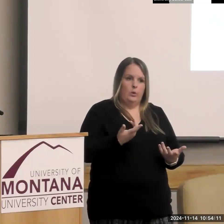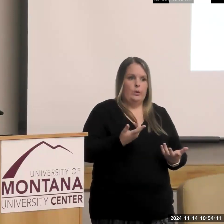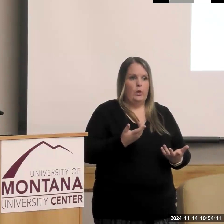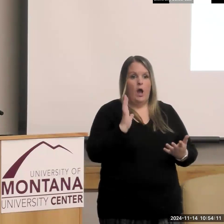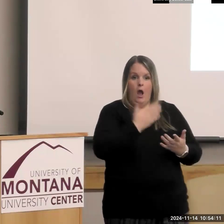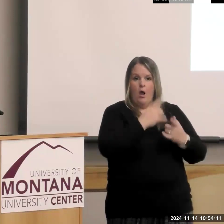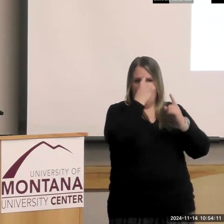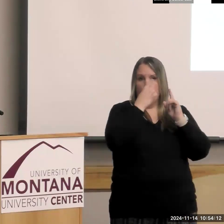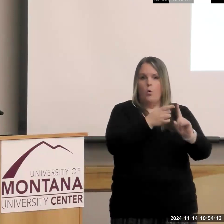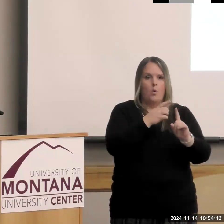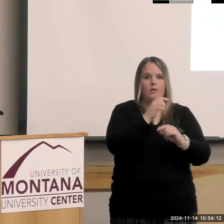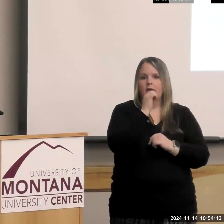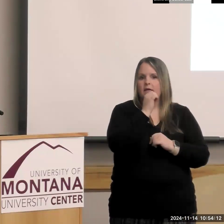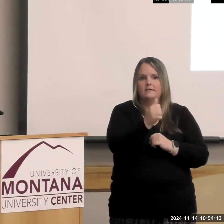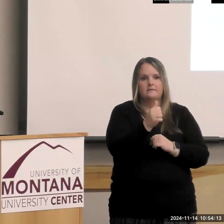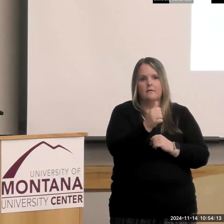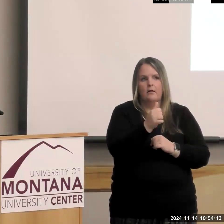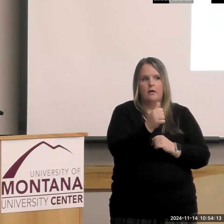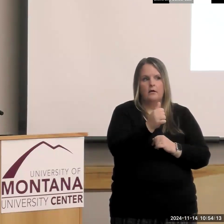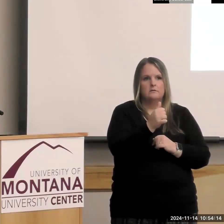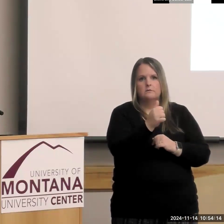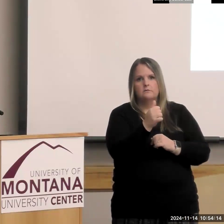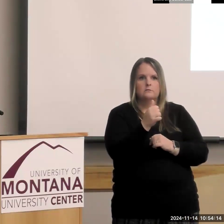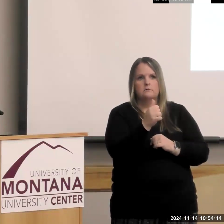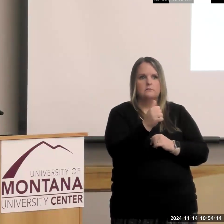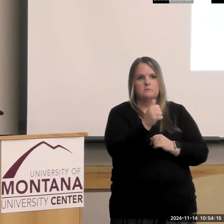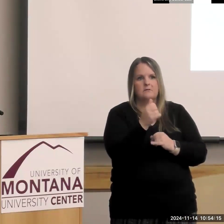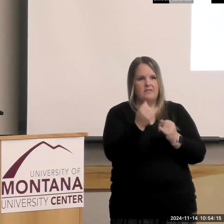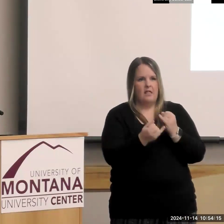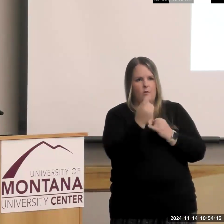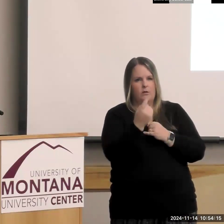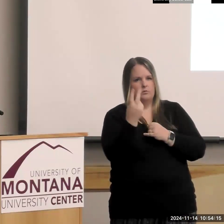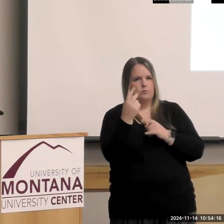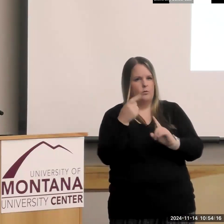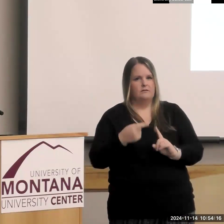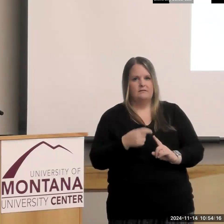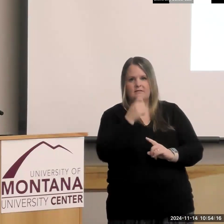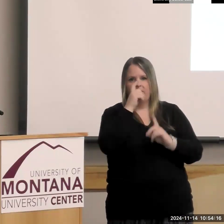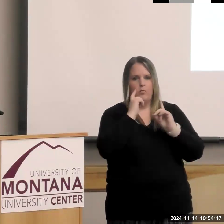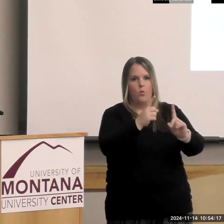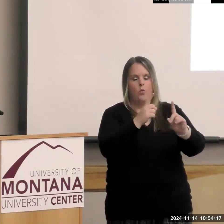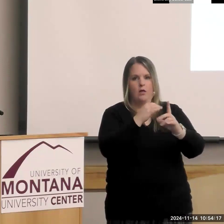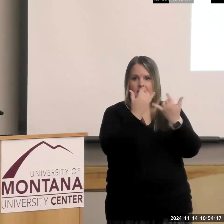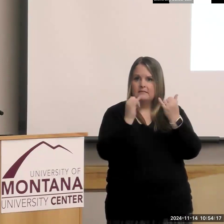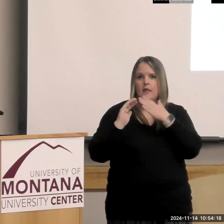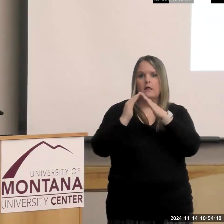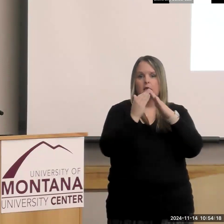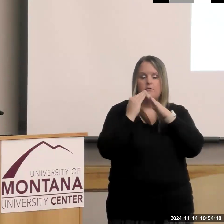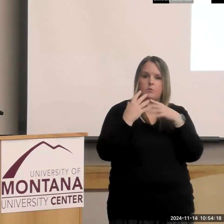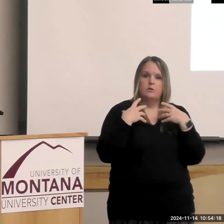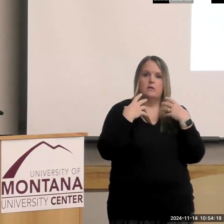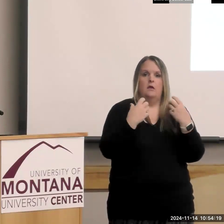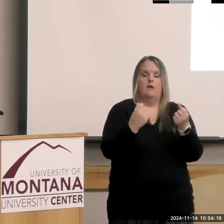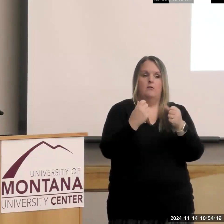goal is not really on this last 1 or 2 points, because it's still a community health improvement plan.